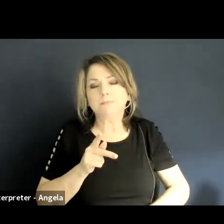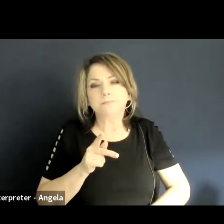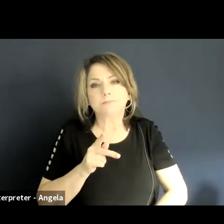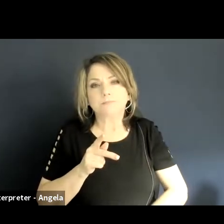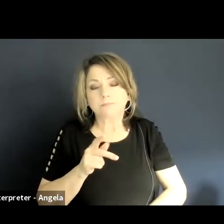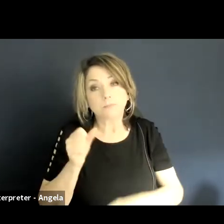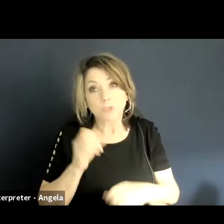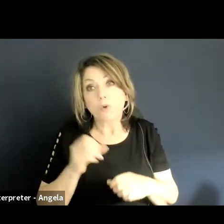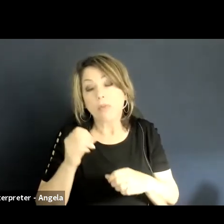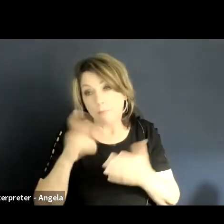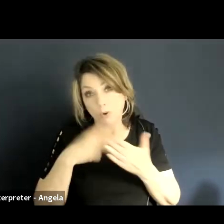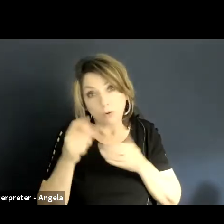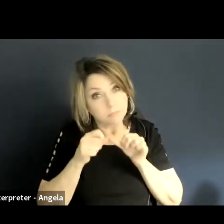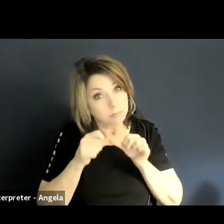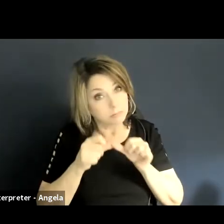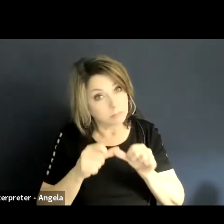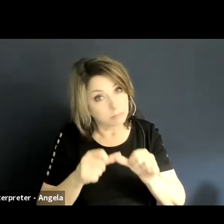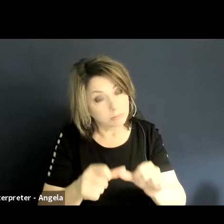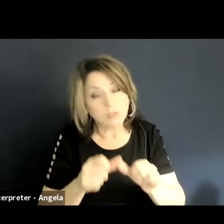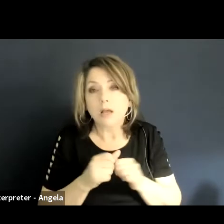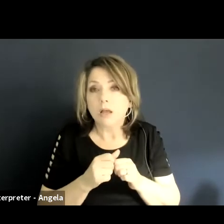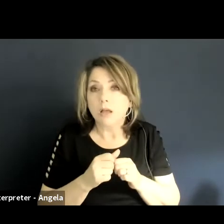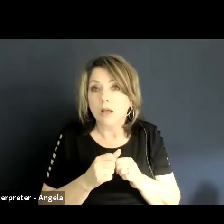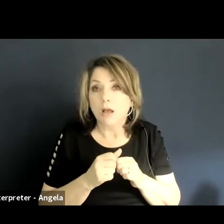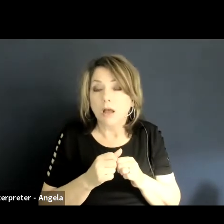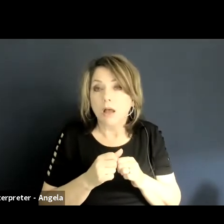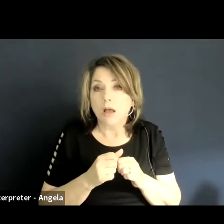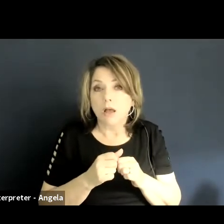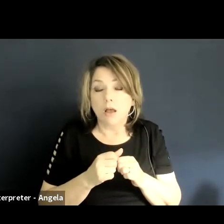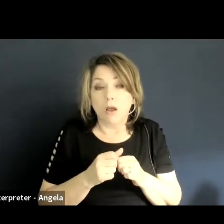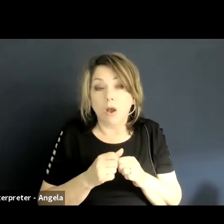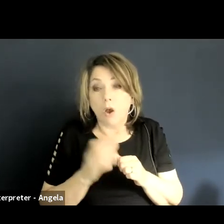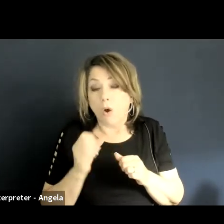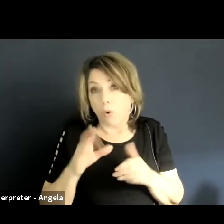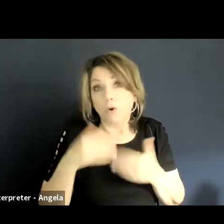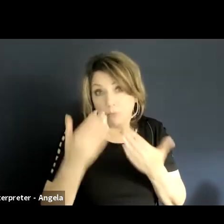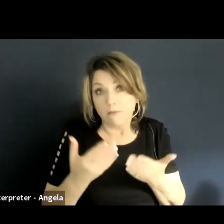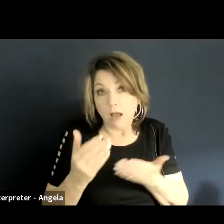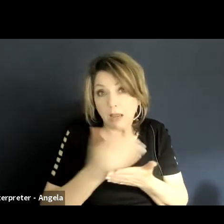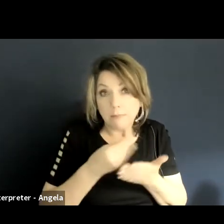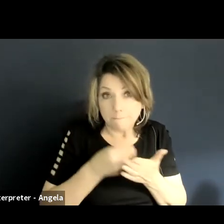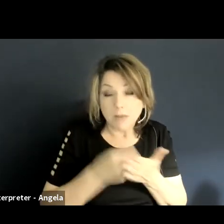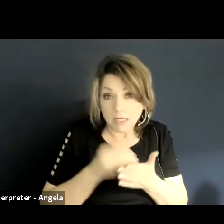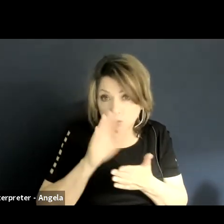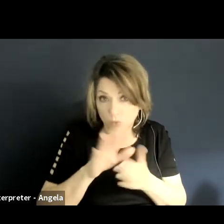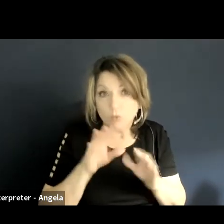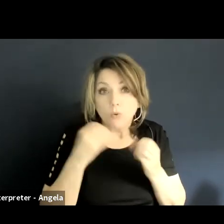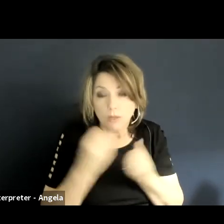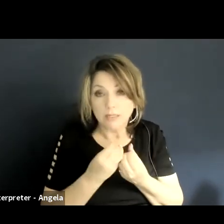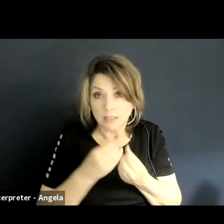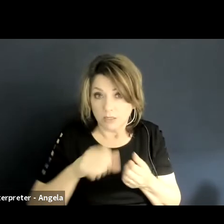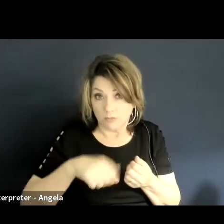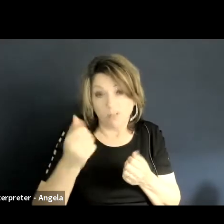program sustainable, break even, or even provide revenue to your organization for other